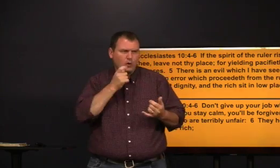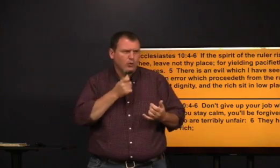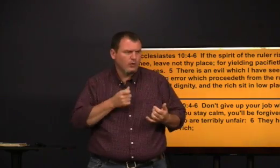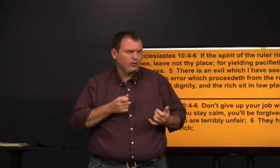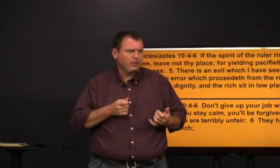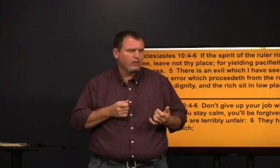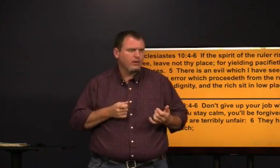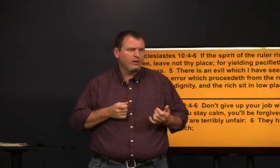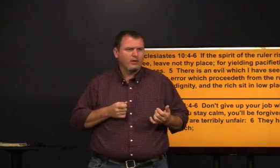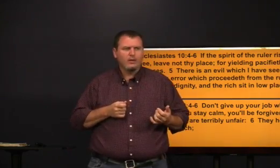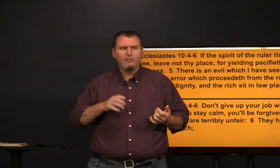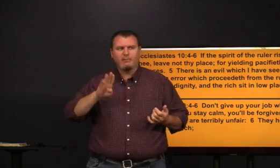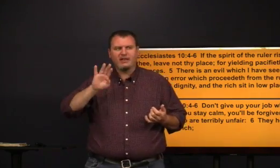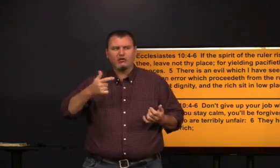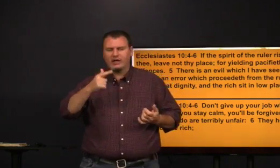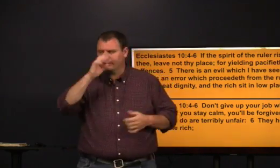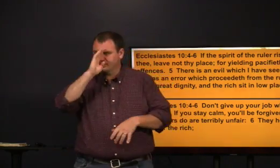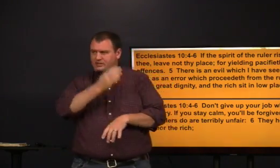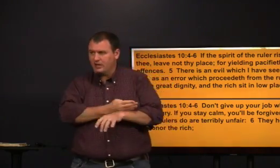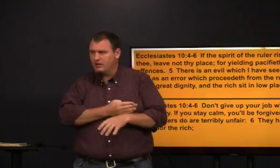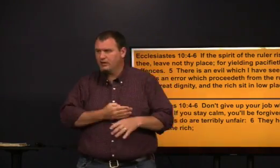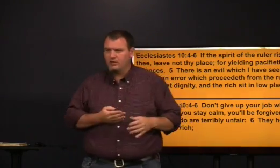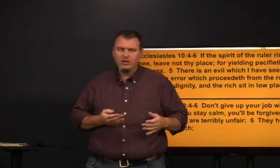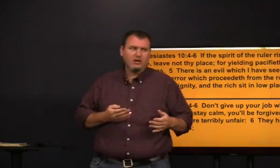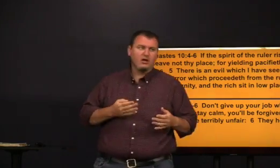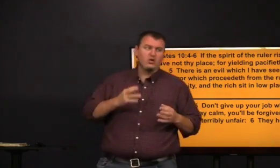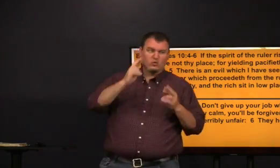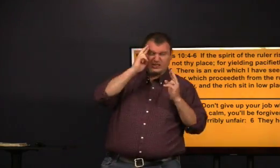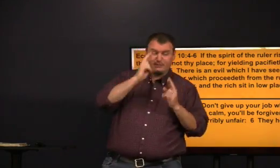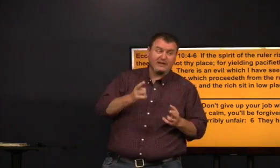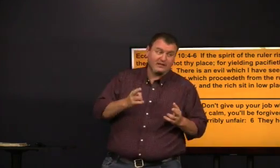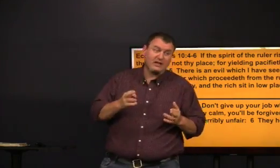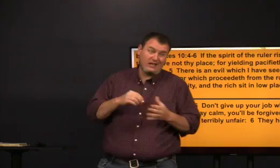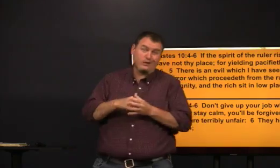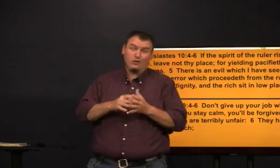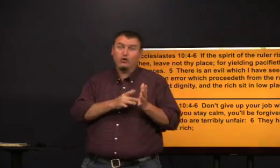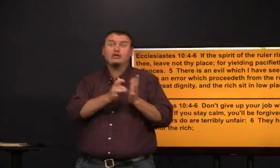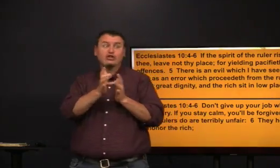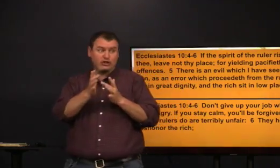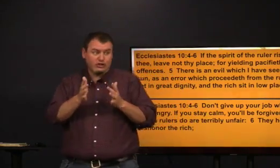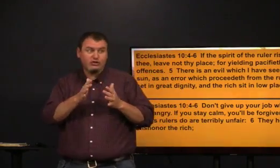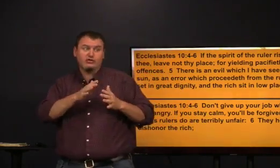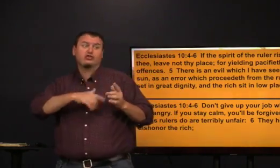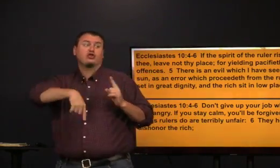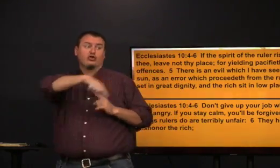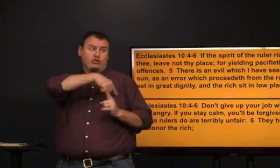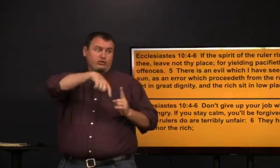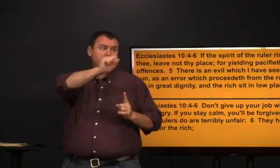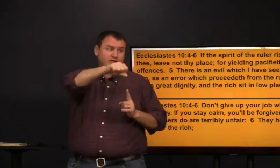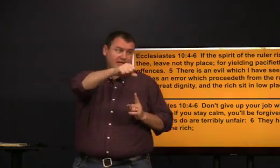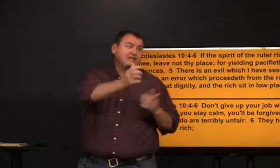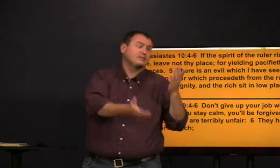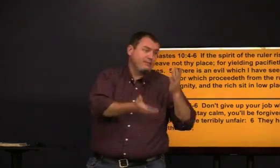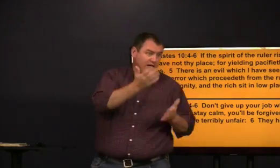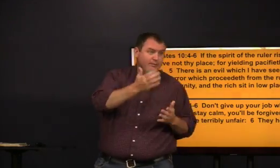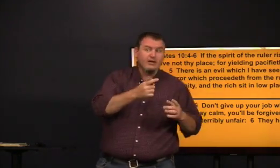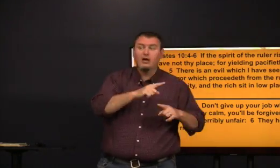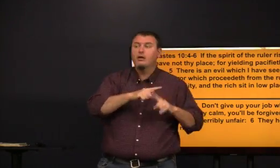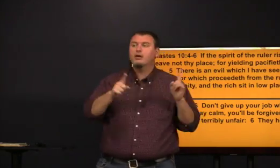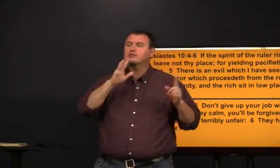who? Billy Graham's son? Respected in Christian circles, yes, maybe. But I'm